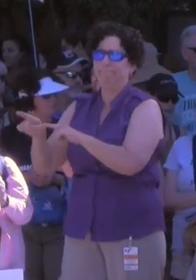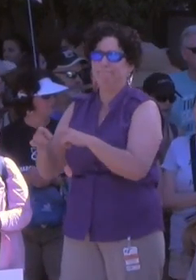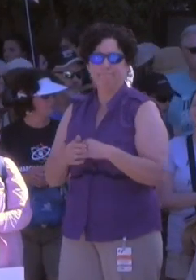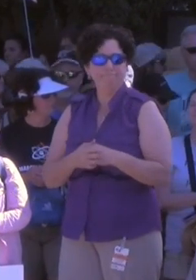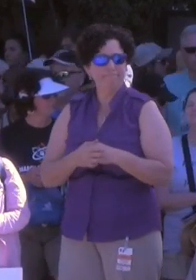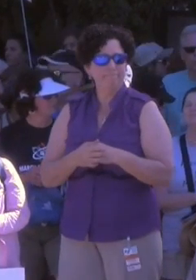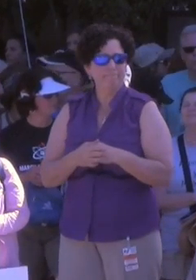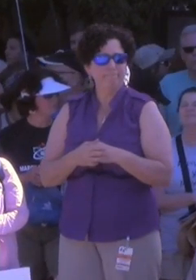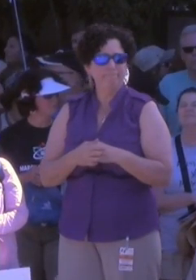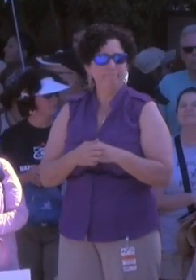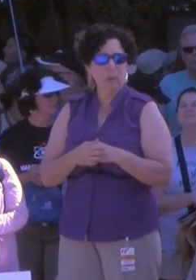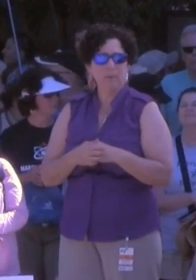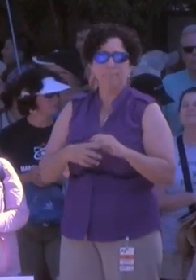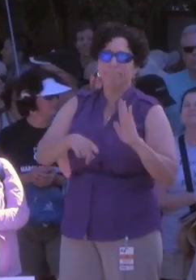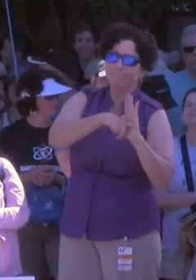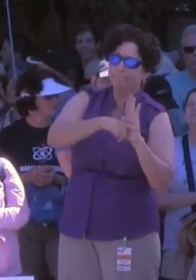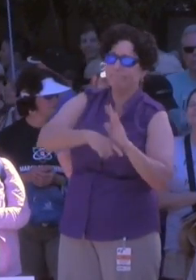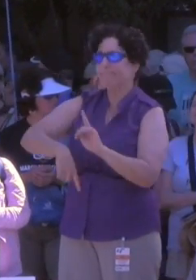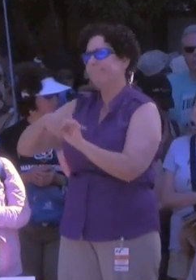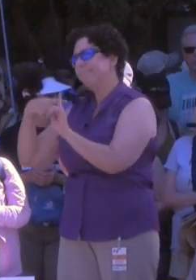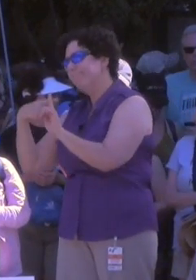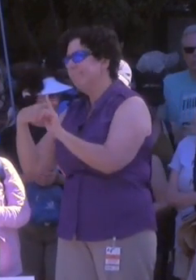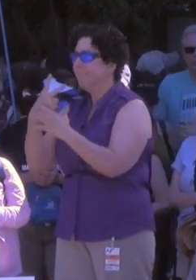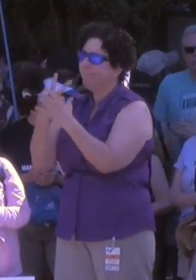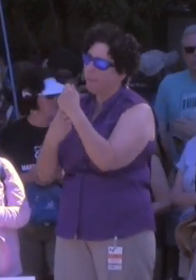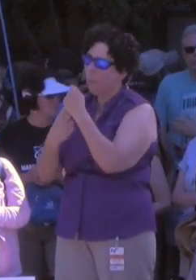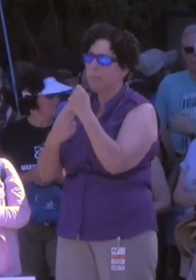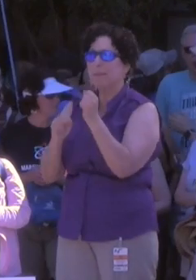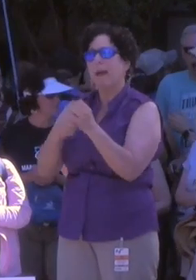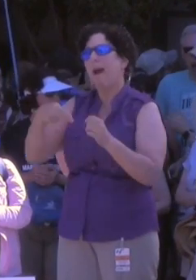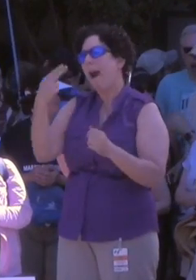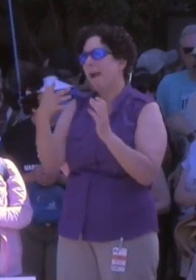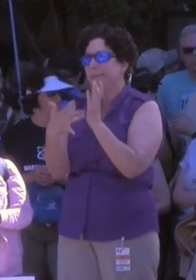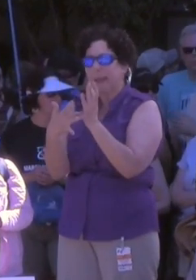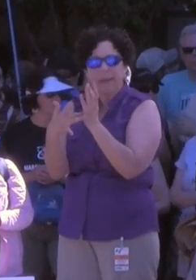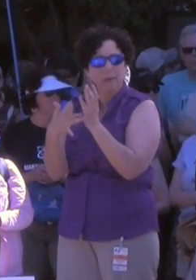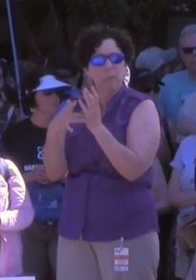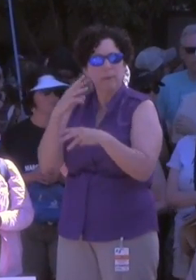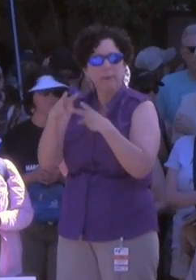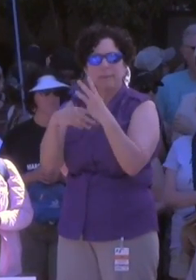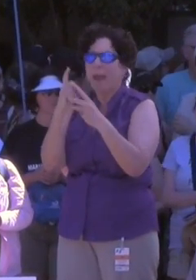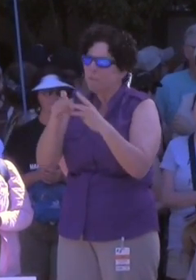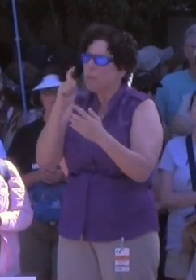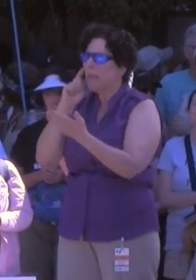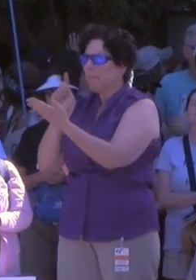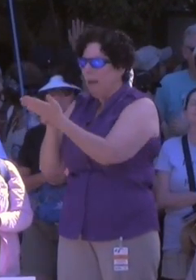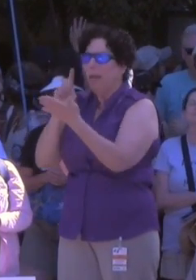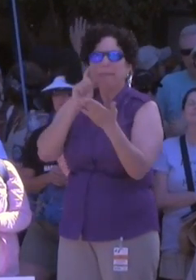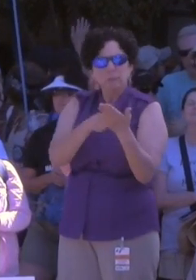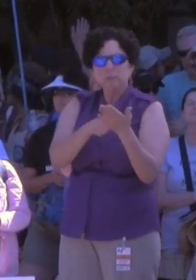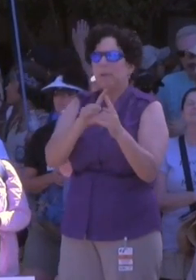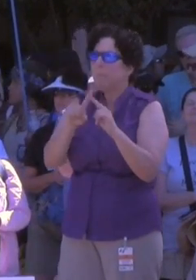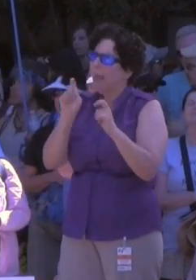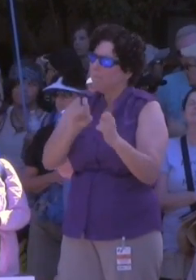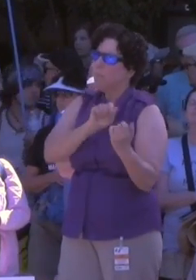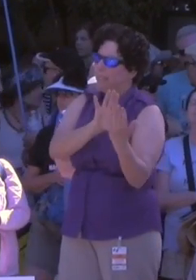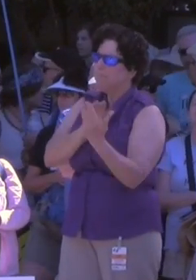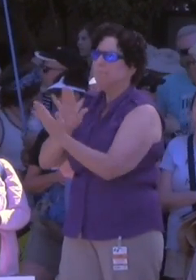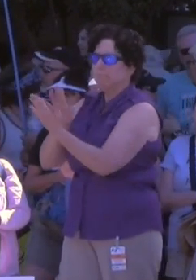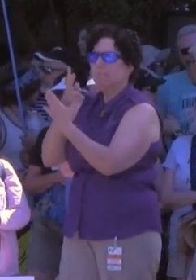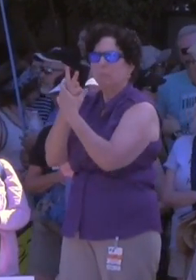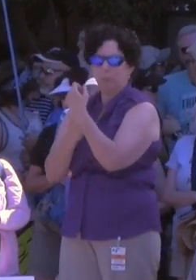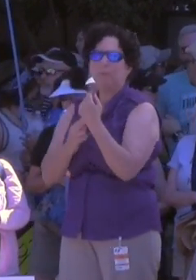so the trade-offs about living in a high-tech world, they need to be acknowledged and need to be dealt with.